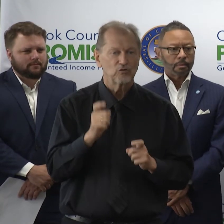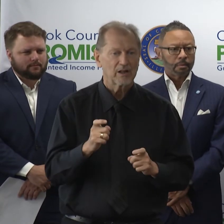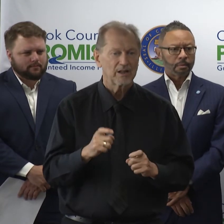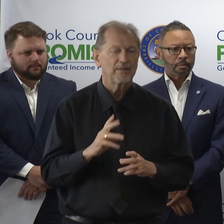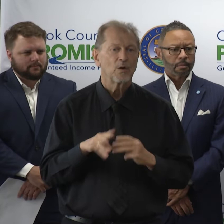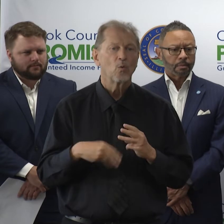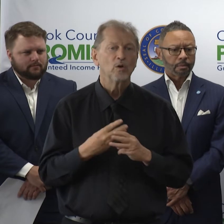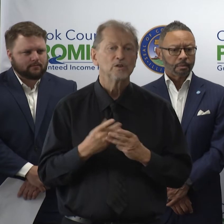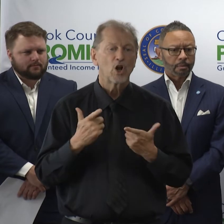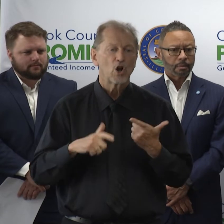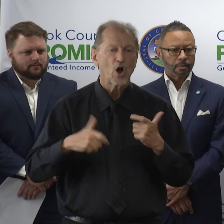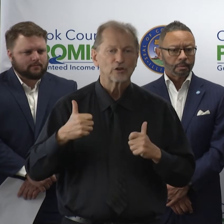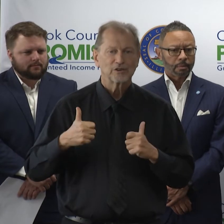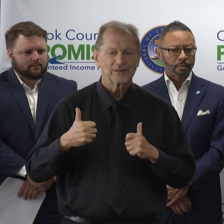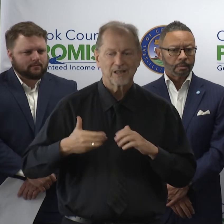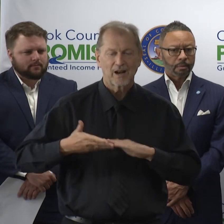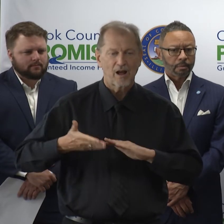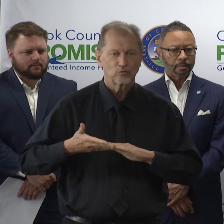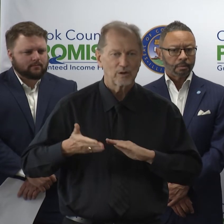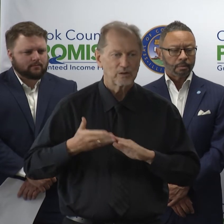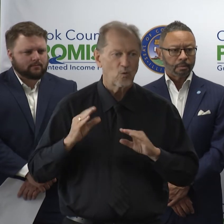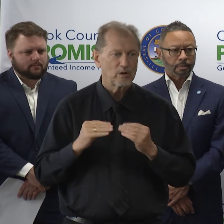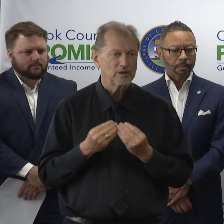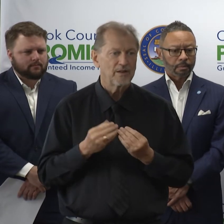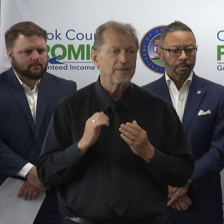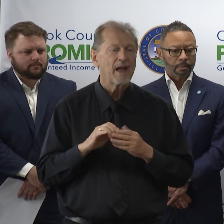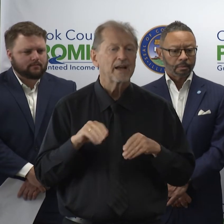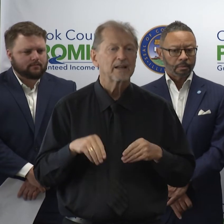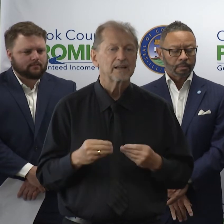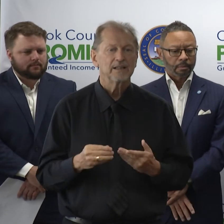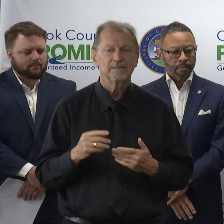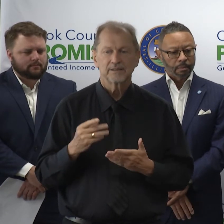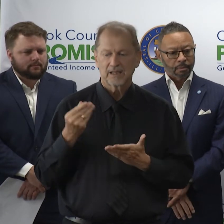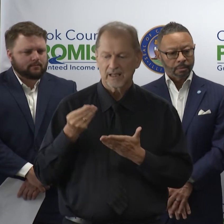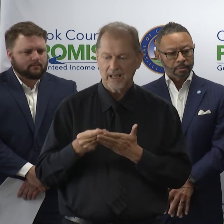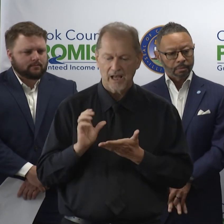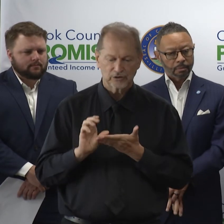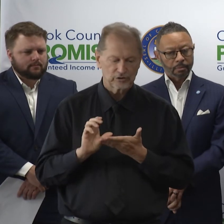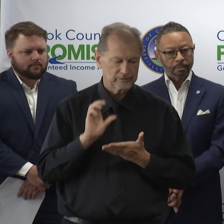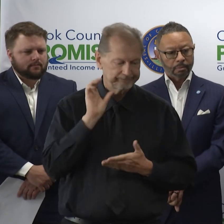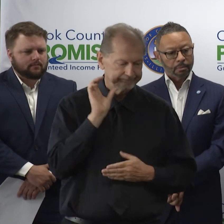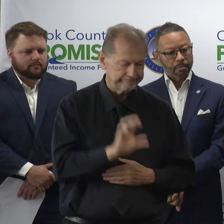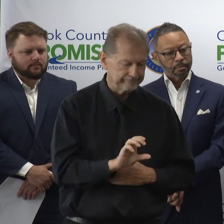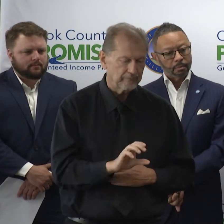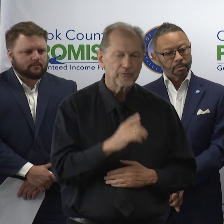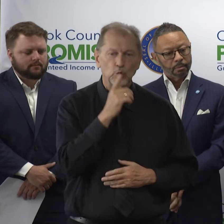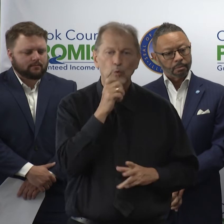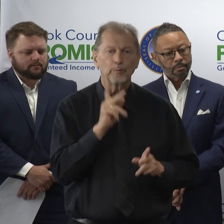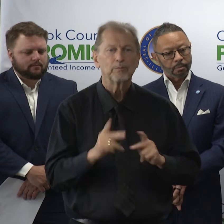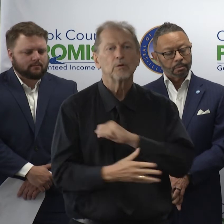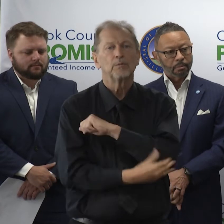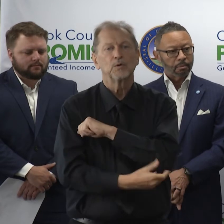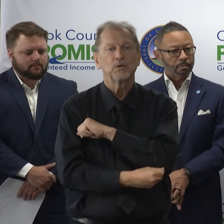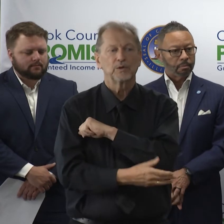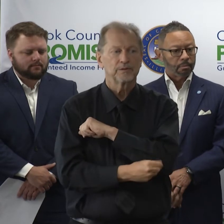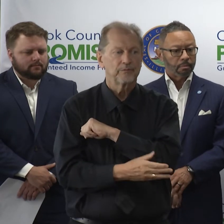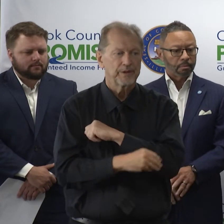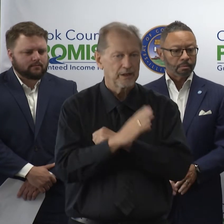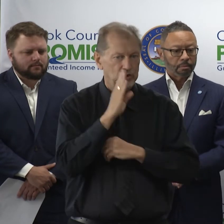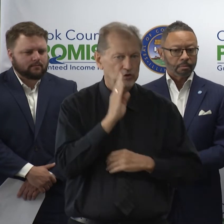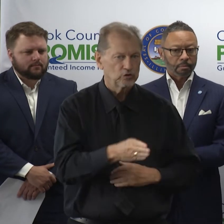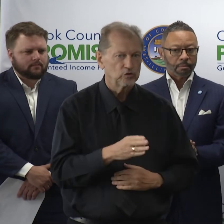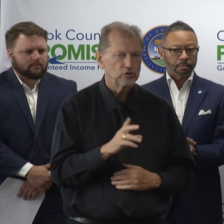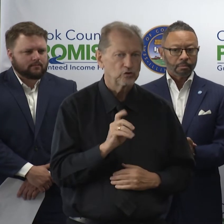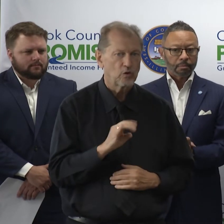largest and longest-running organization that delivers unconditional cash to people living in poverty. And I oversee our